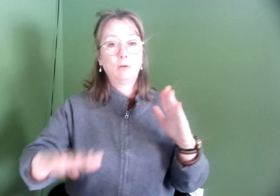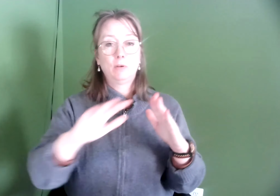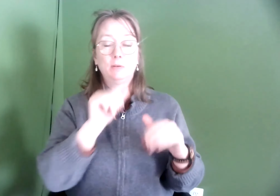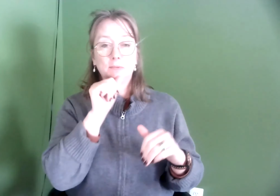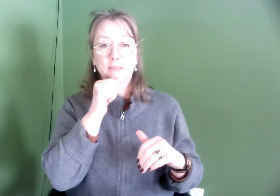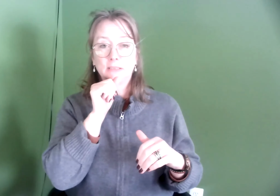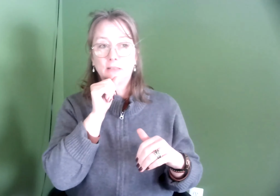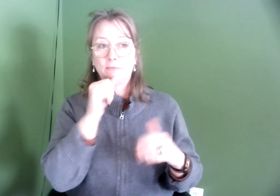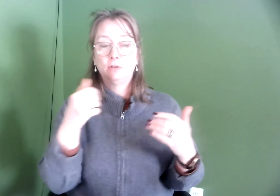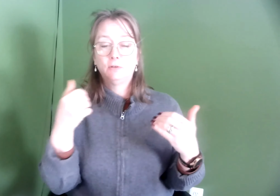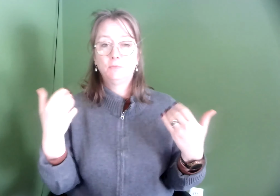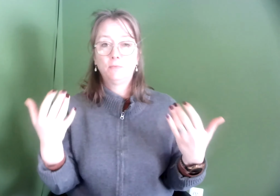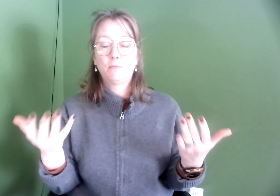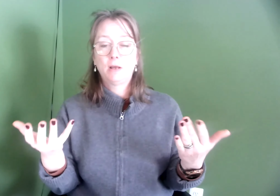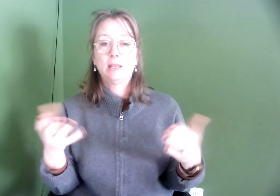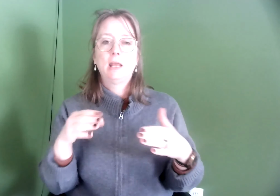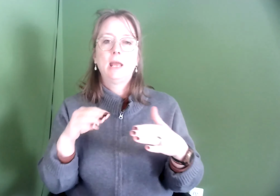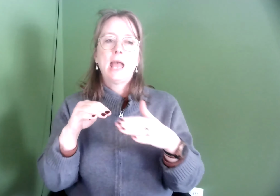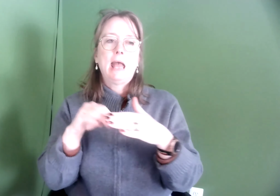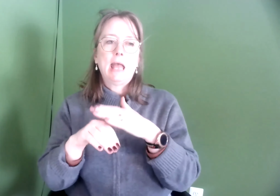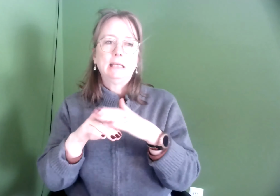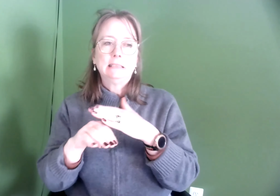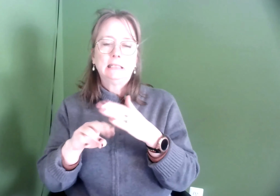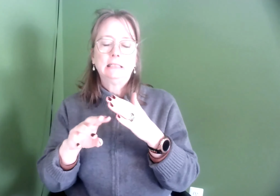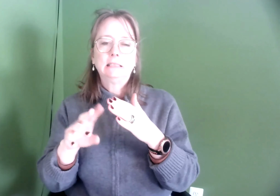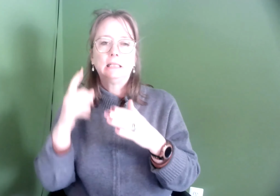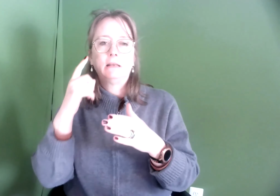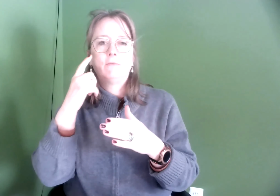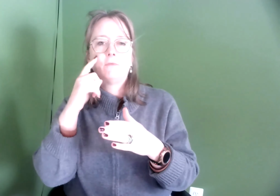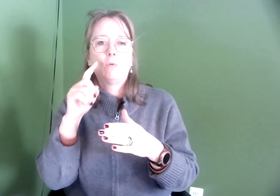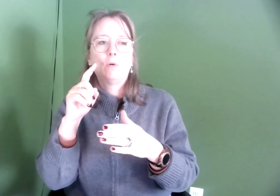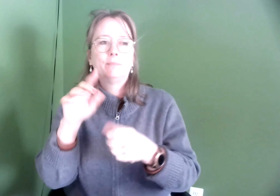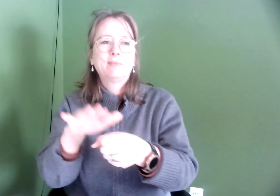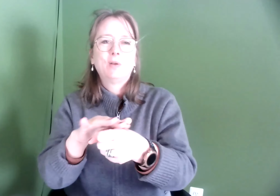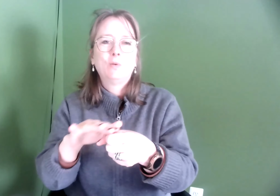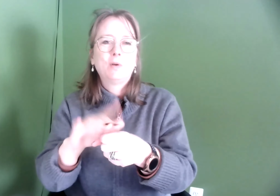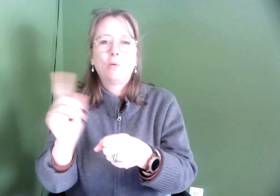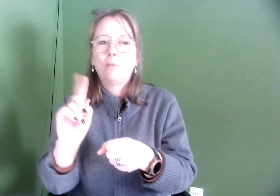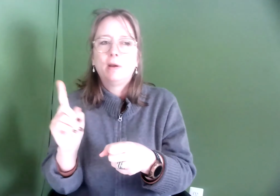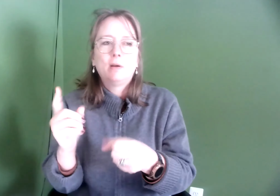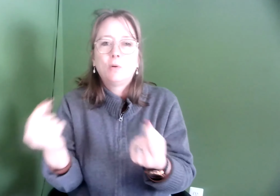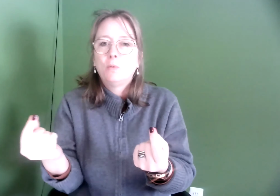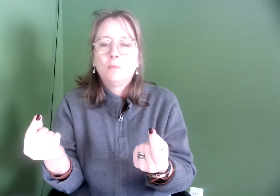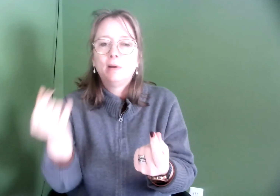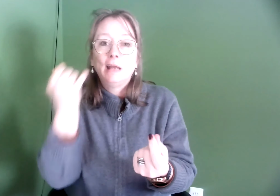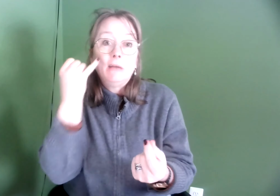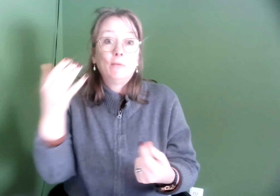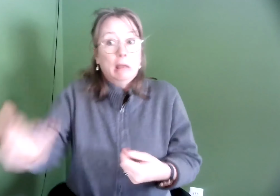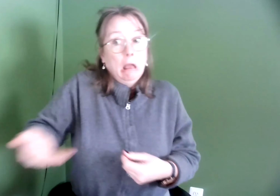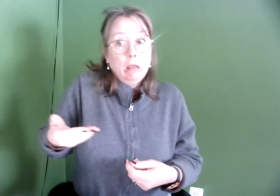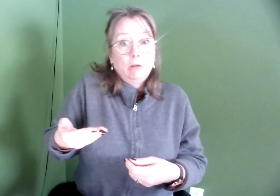becomes a location. We don't even have a place for people if there were staff.